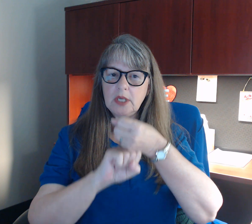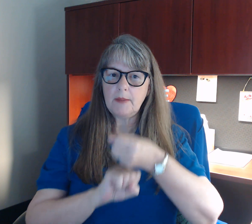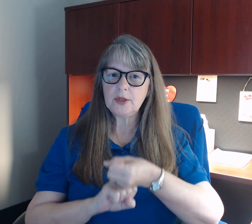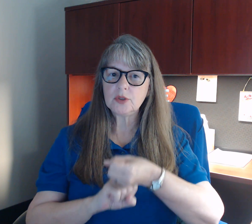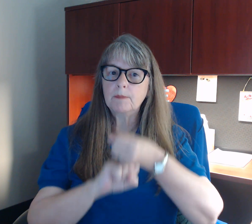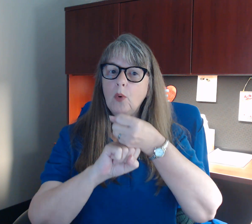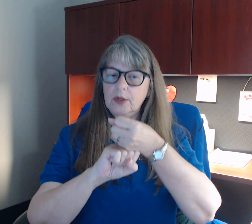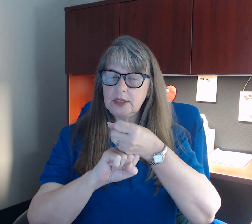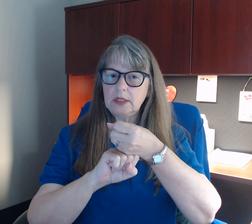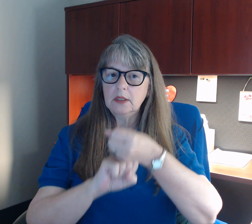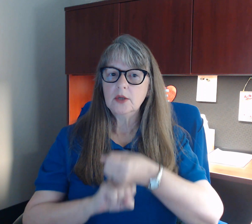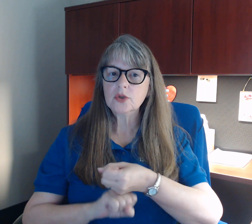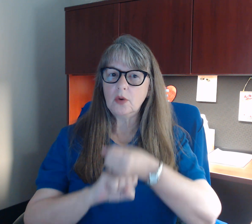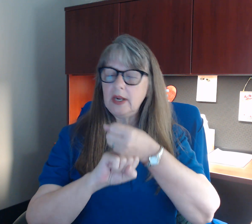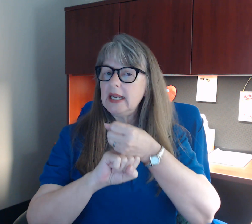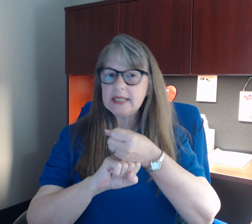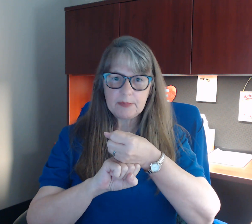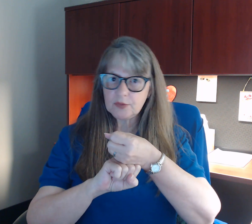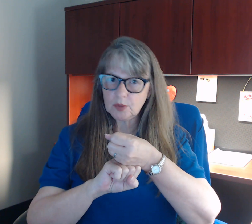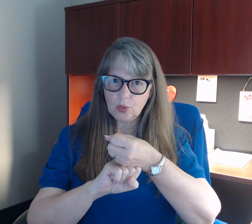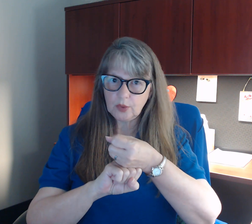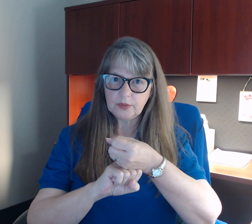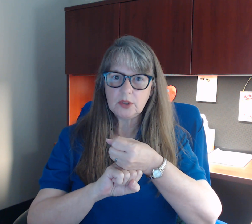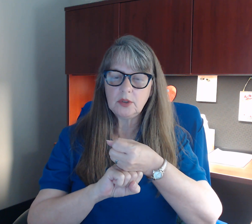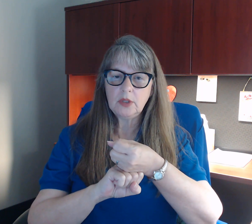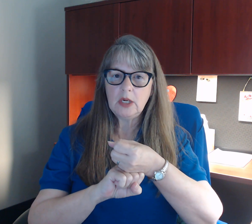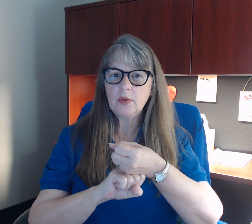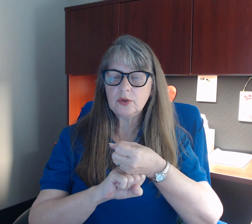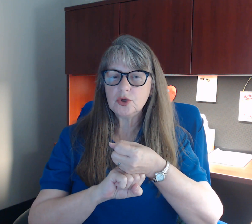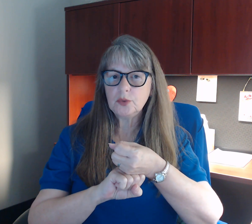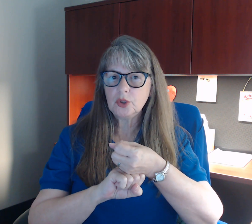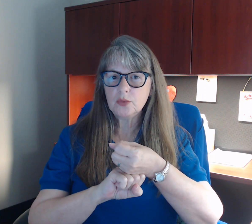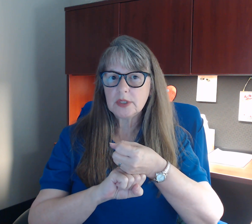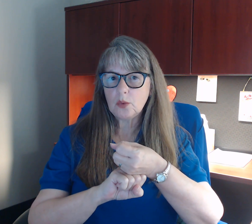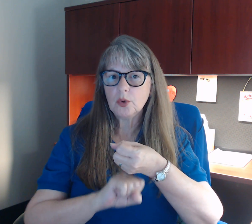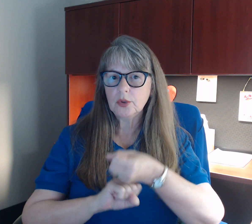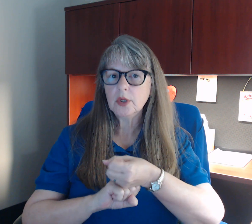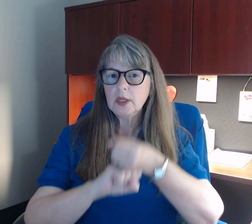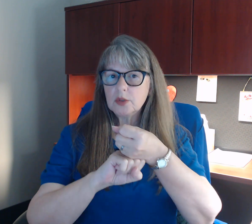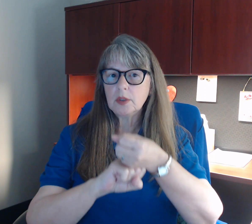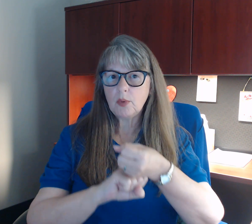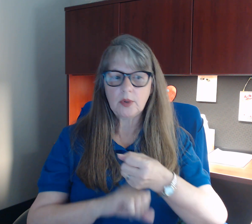It supports it. So any type of support, any way that you would use that word, support.